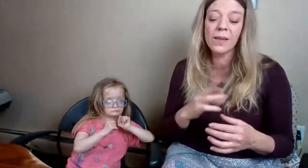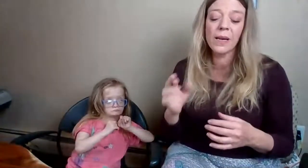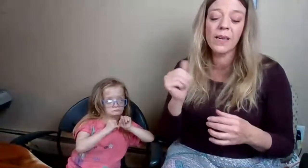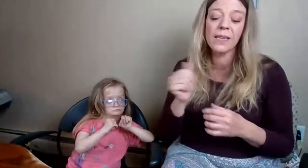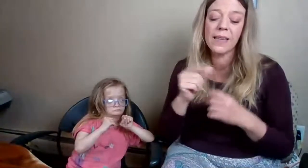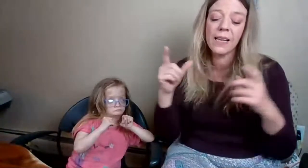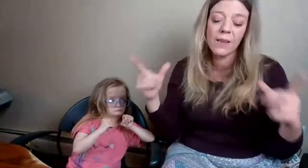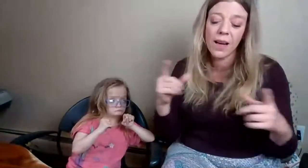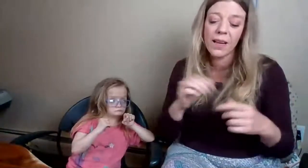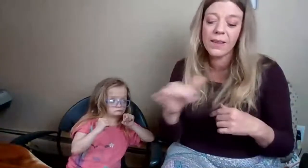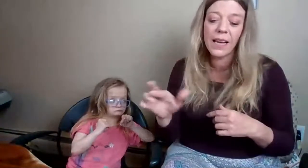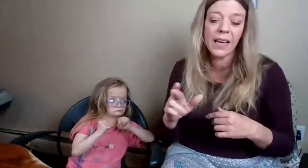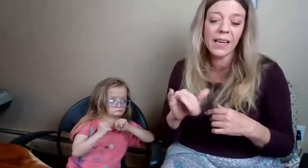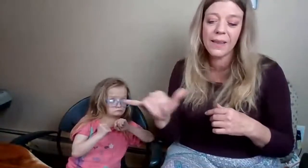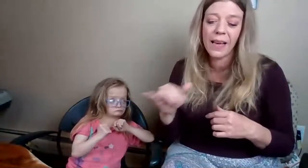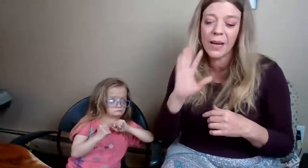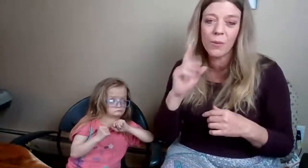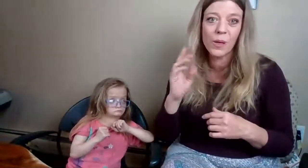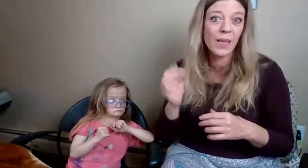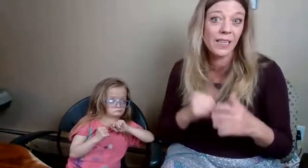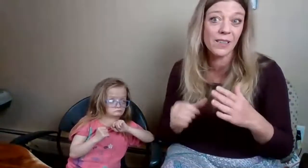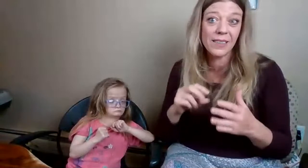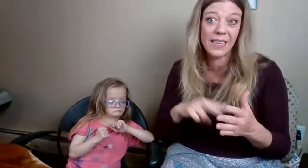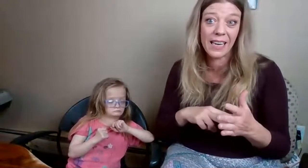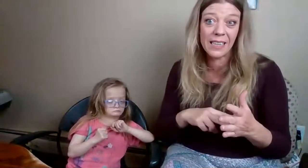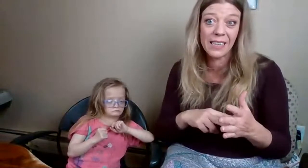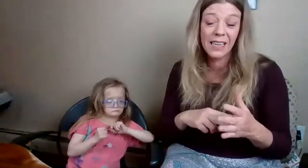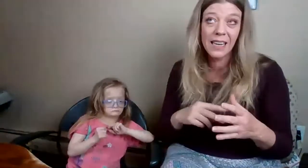there is a lot they will understand.